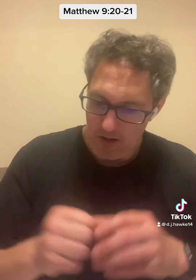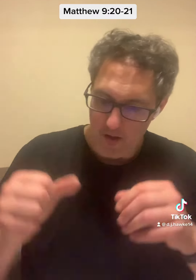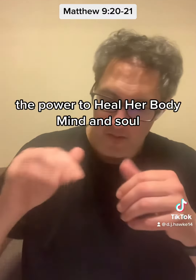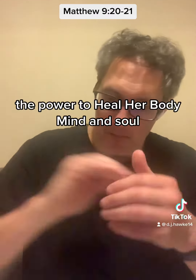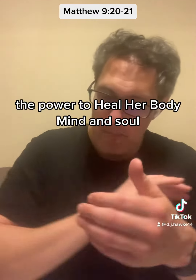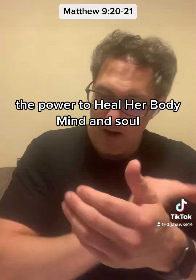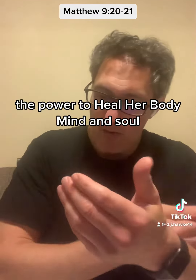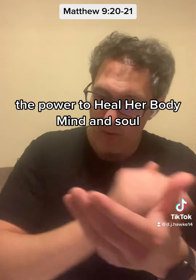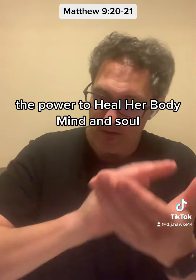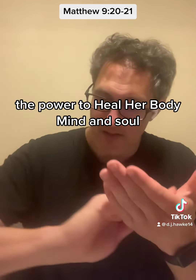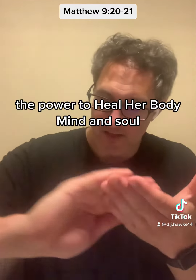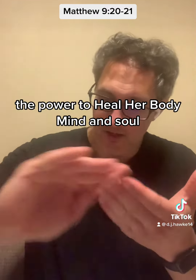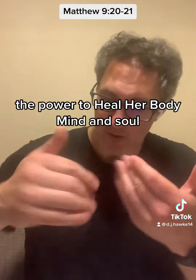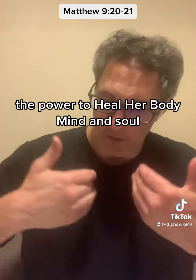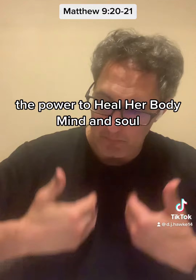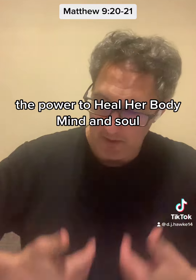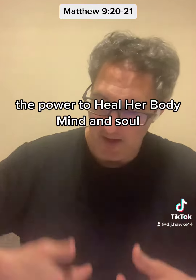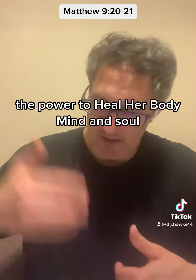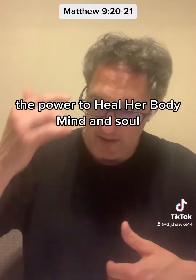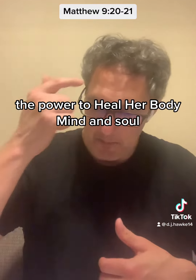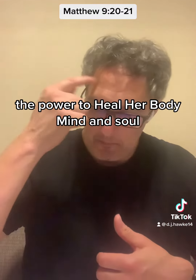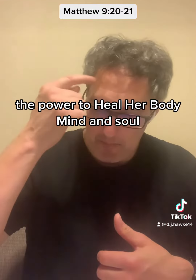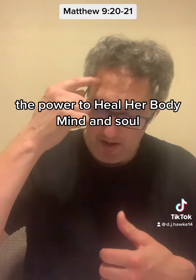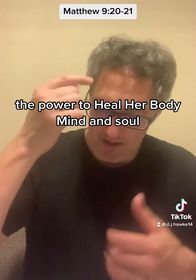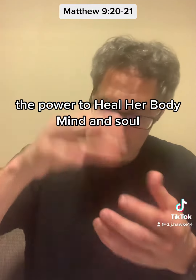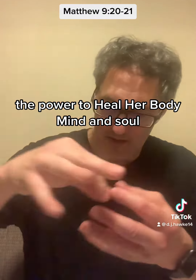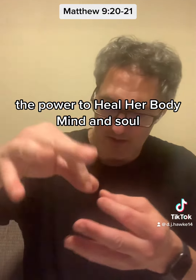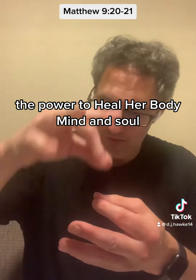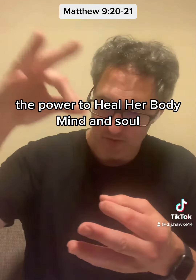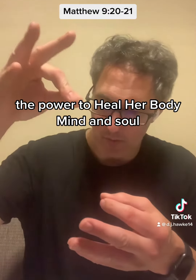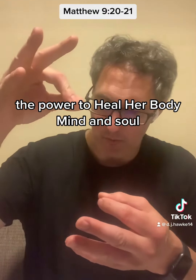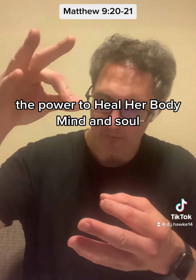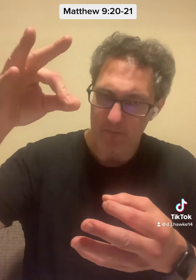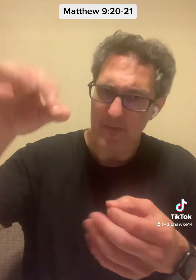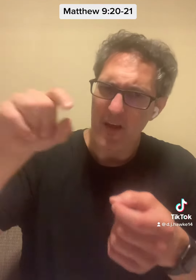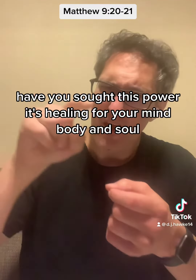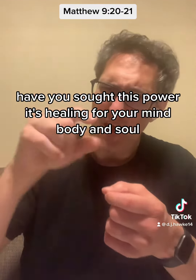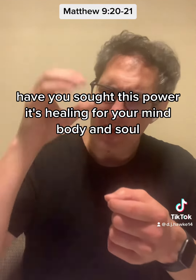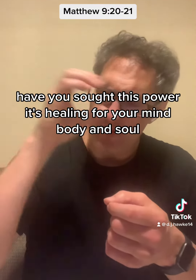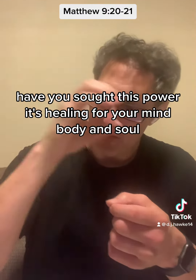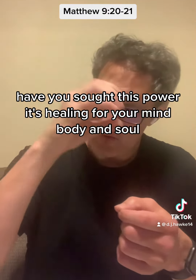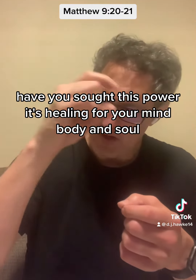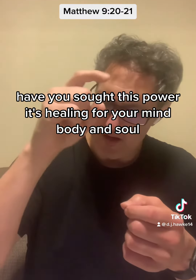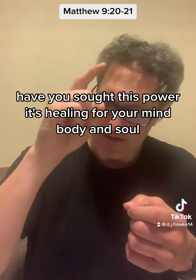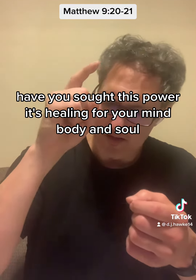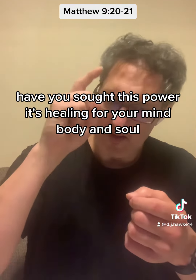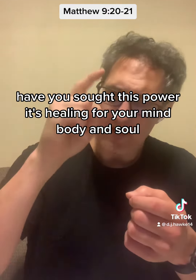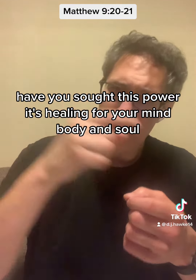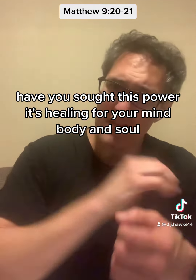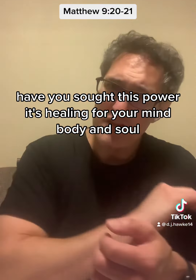The power to heal her body, mind, and soul. Have you sought this